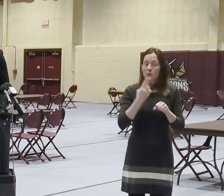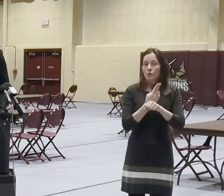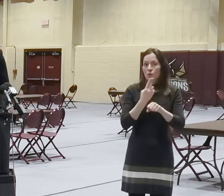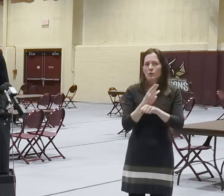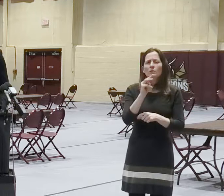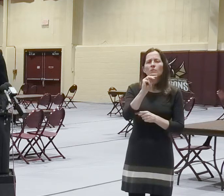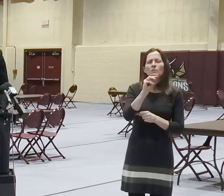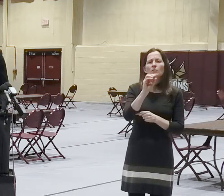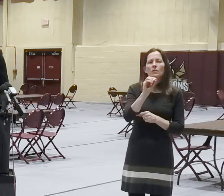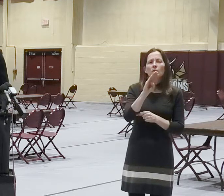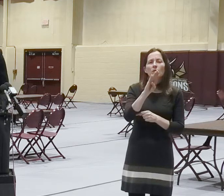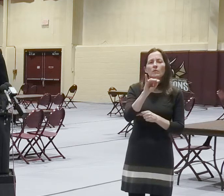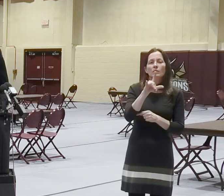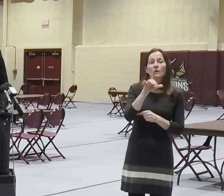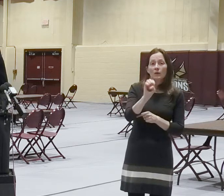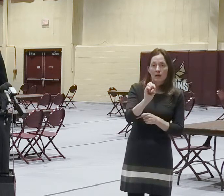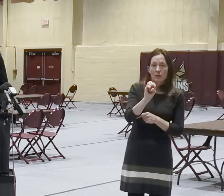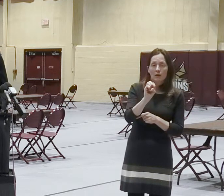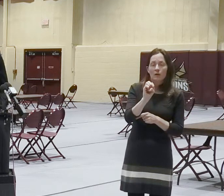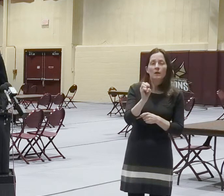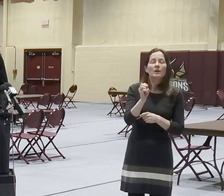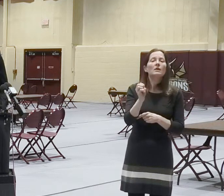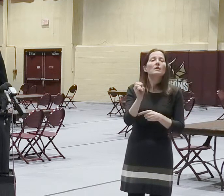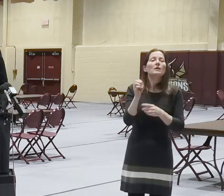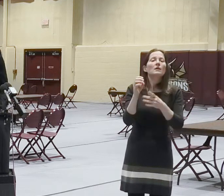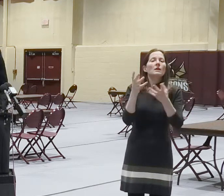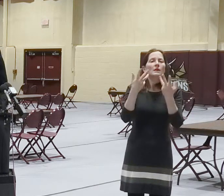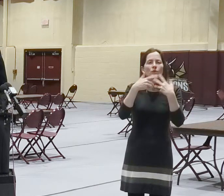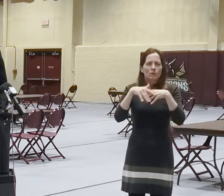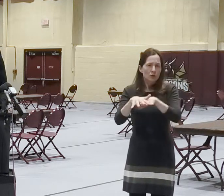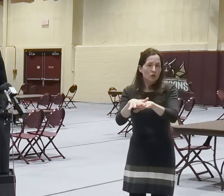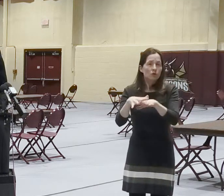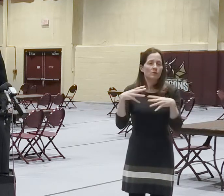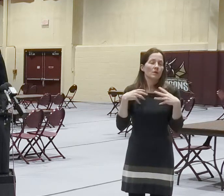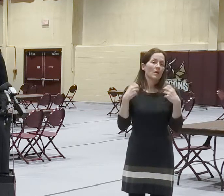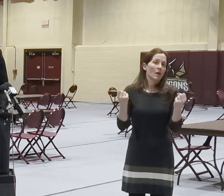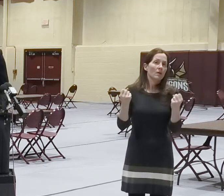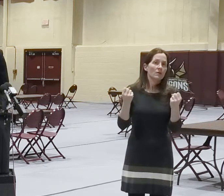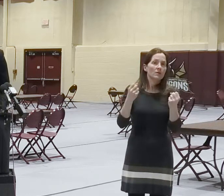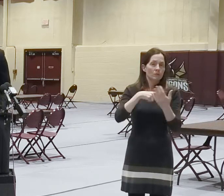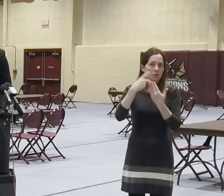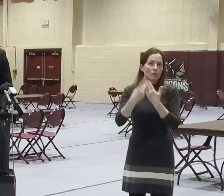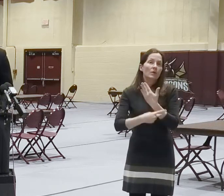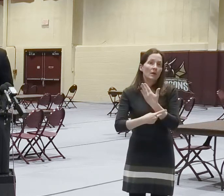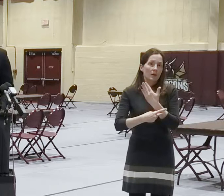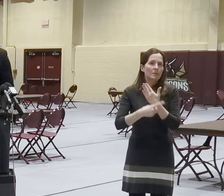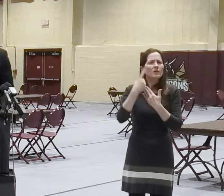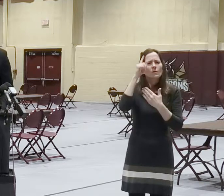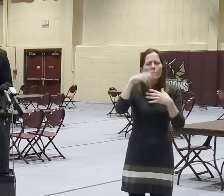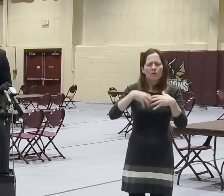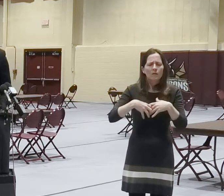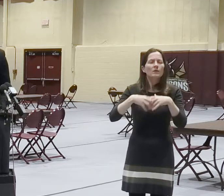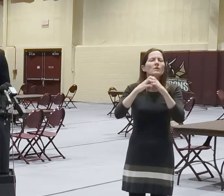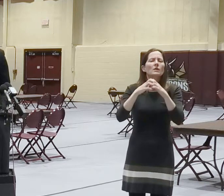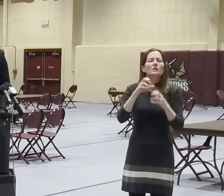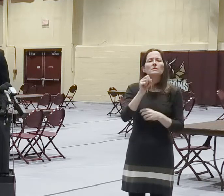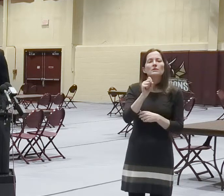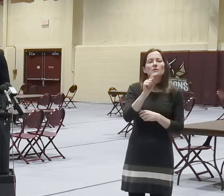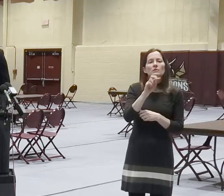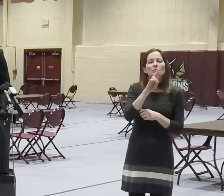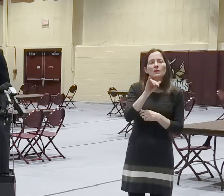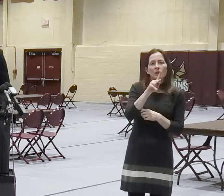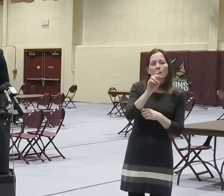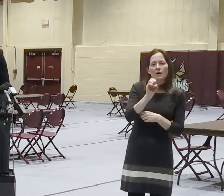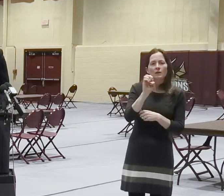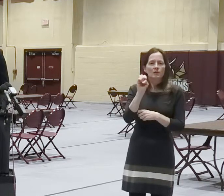program to launch strike teams in our community, and our fire chief, Bill Anuszewski, will